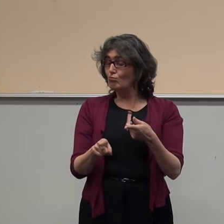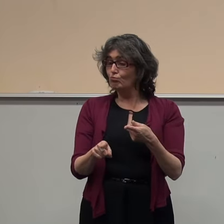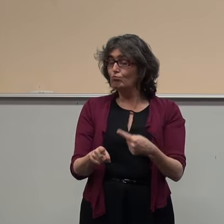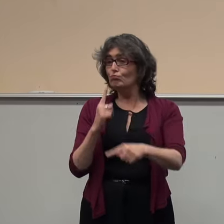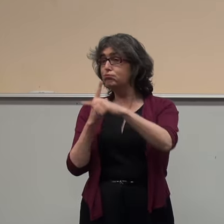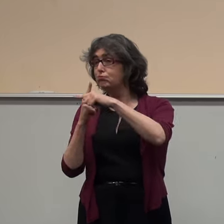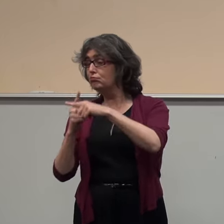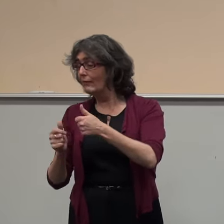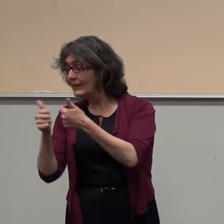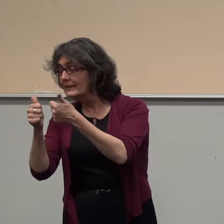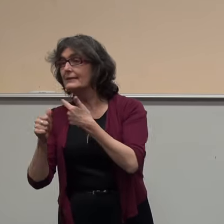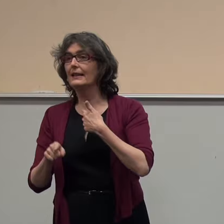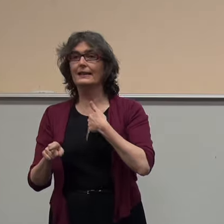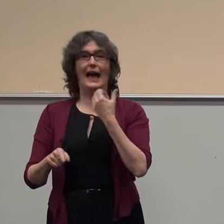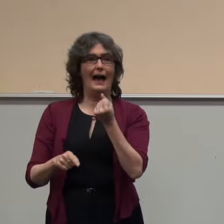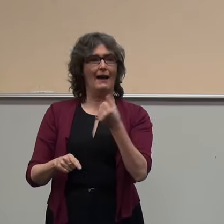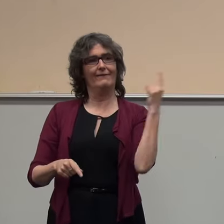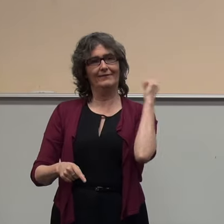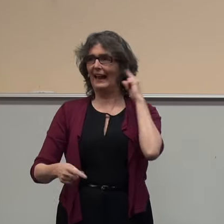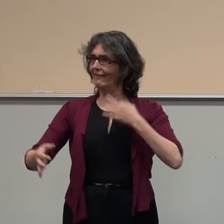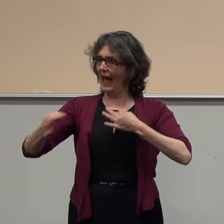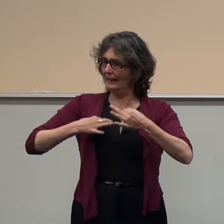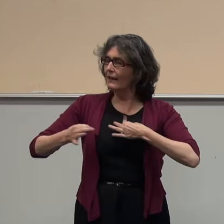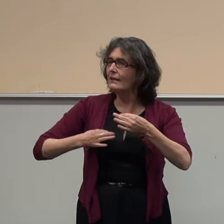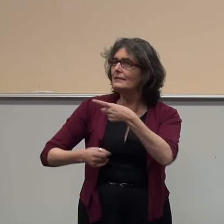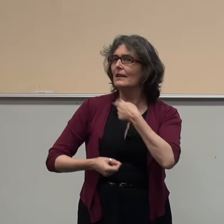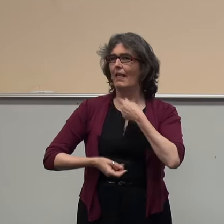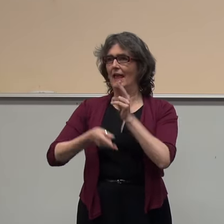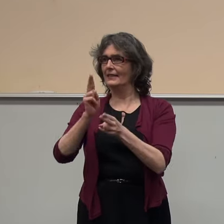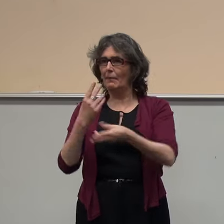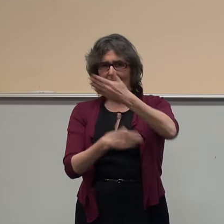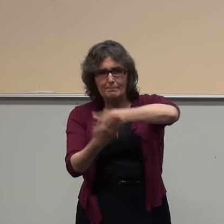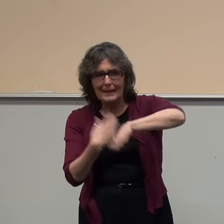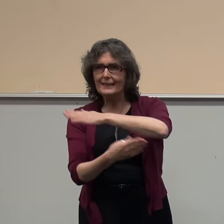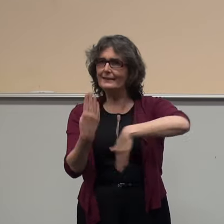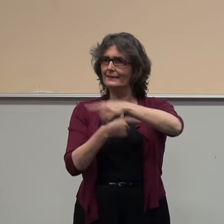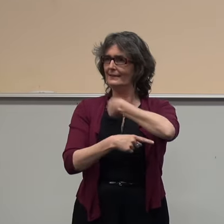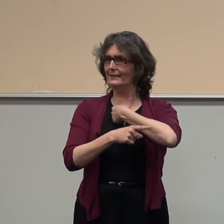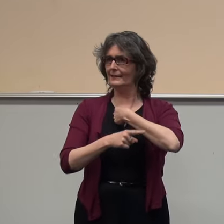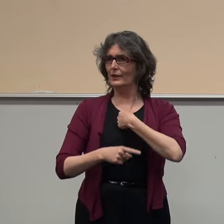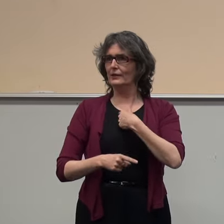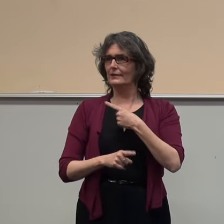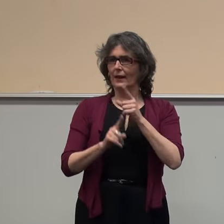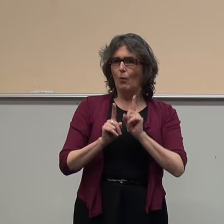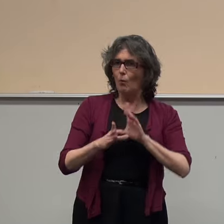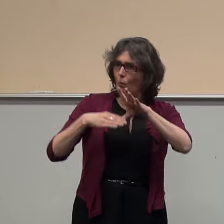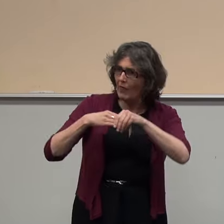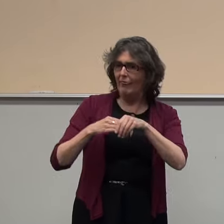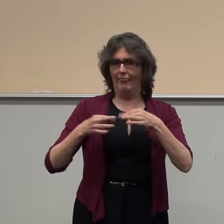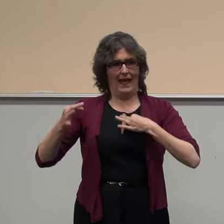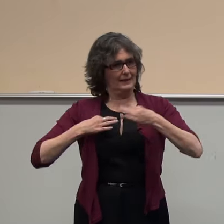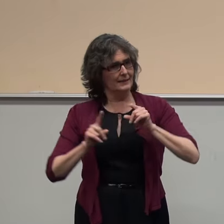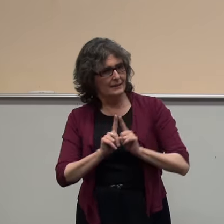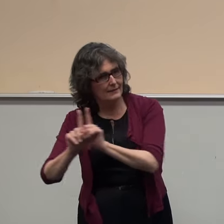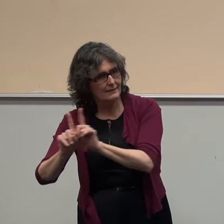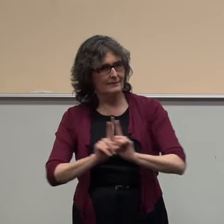stage. If they're using interpreters, then they're also on stage and they're in the action. And absolutely, that's a really good stepping stone. But